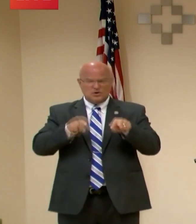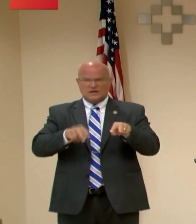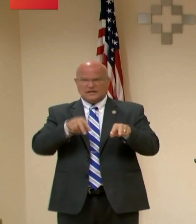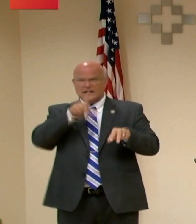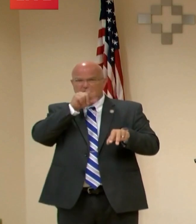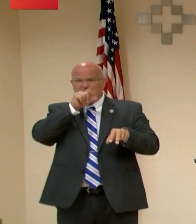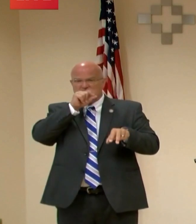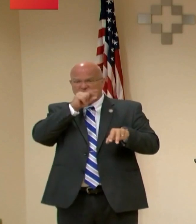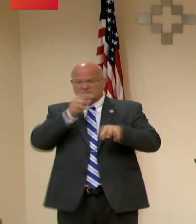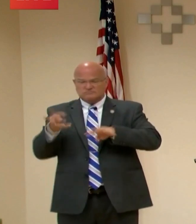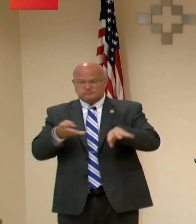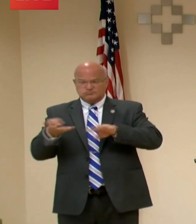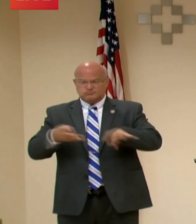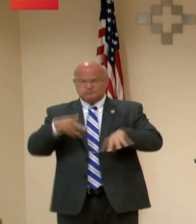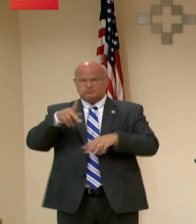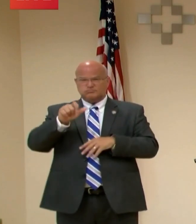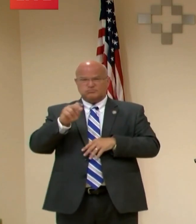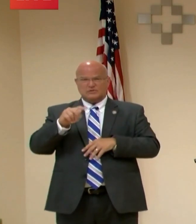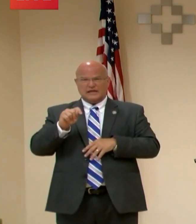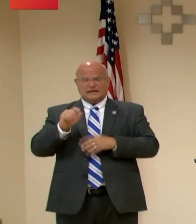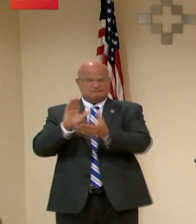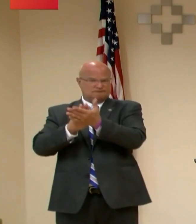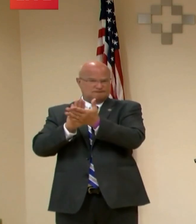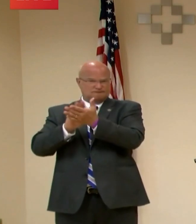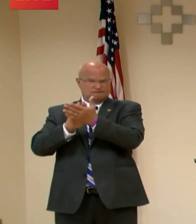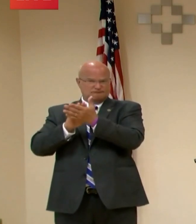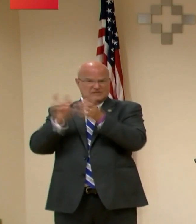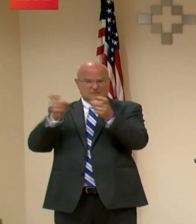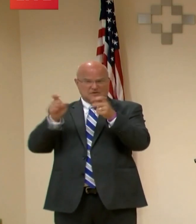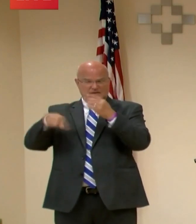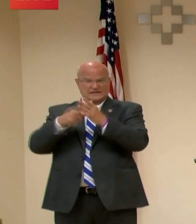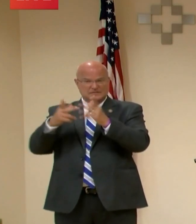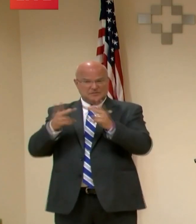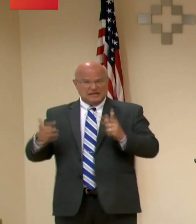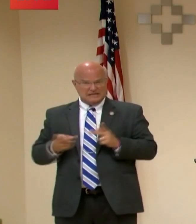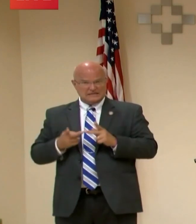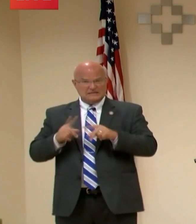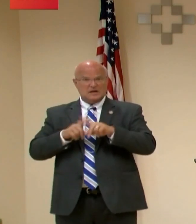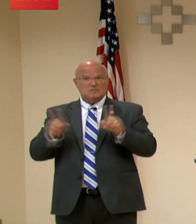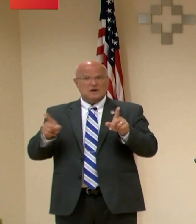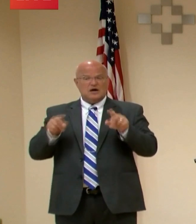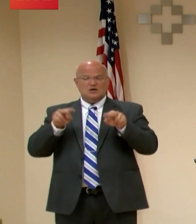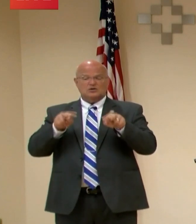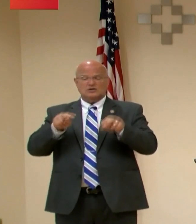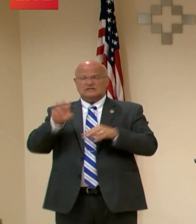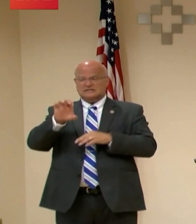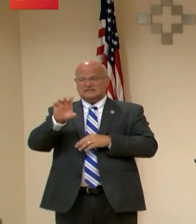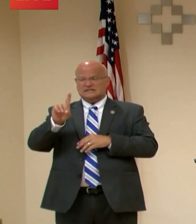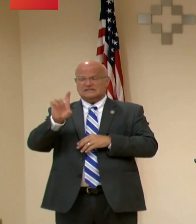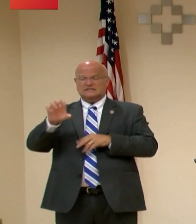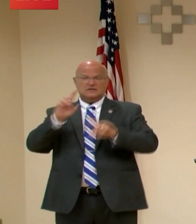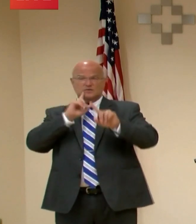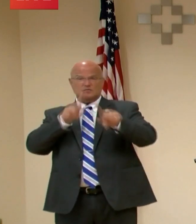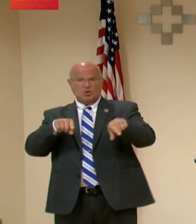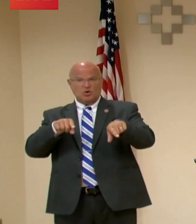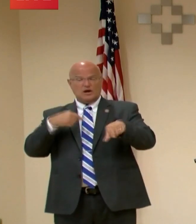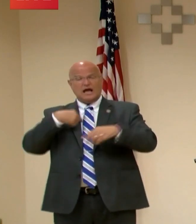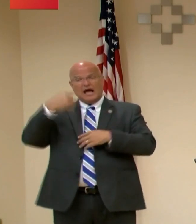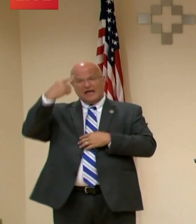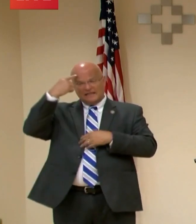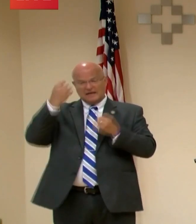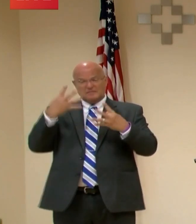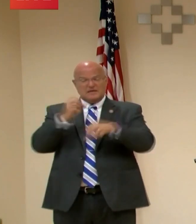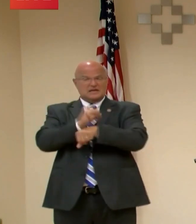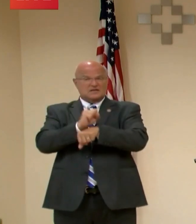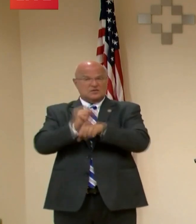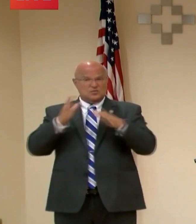poultry plants, I know there's been a lot of praise for the administrations of these places, but even looking at the CDC report that came out, I think many